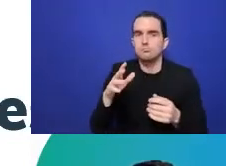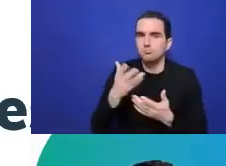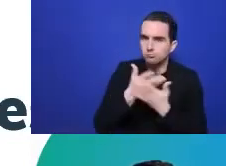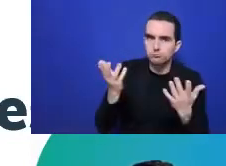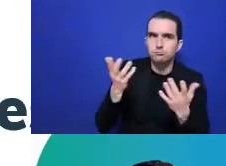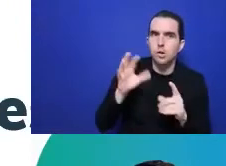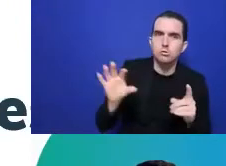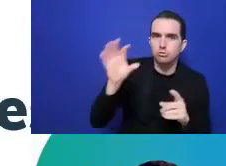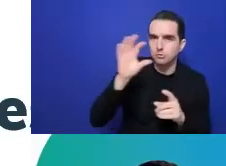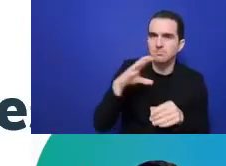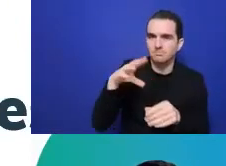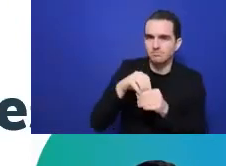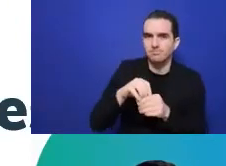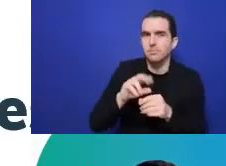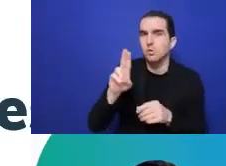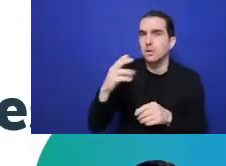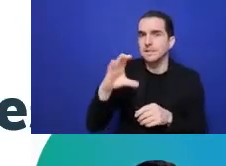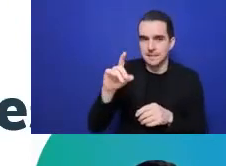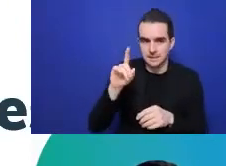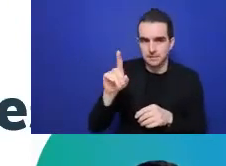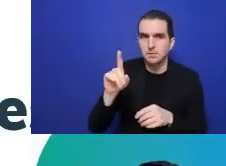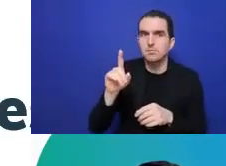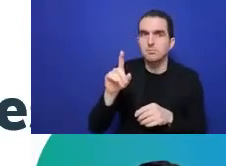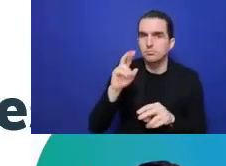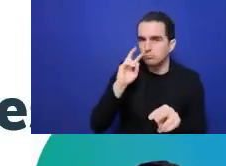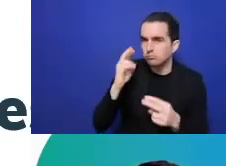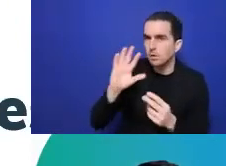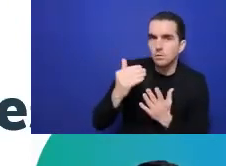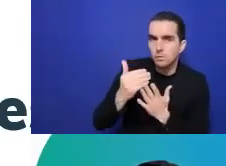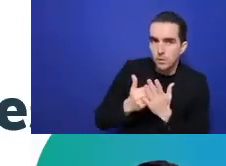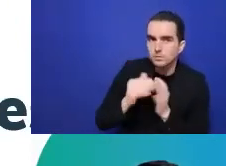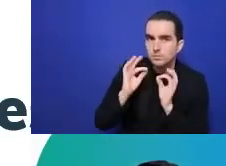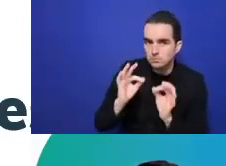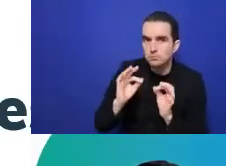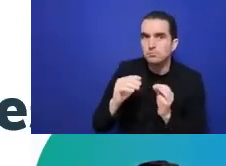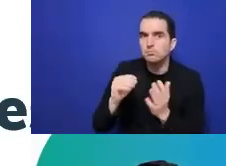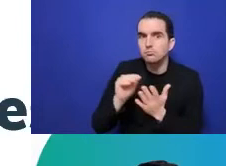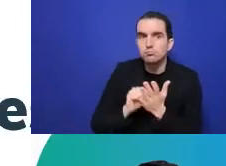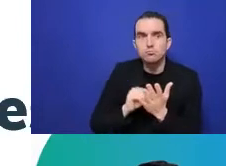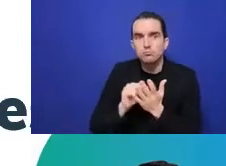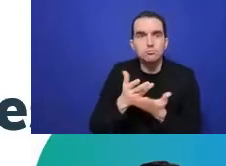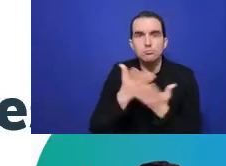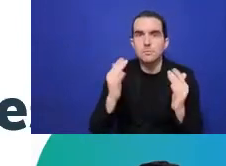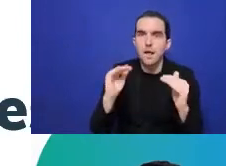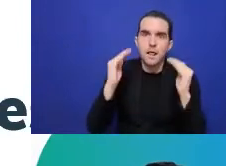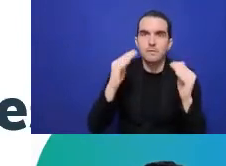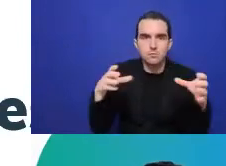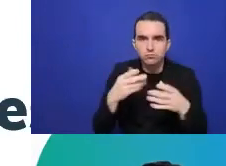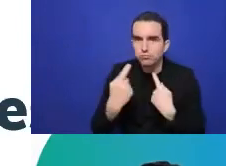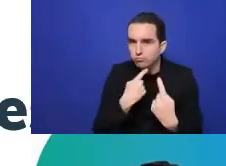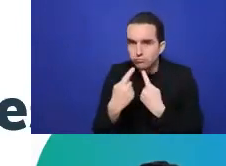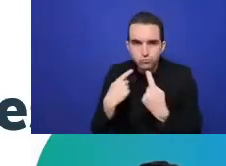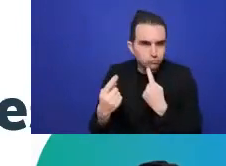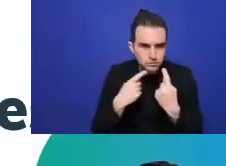forum. And regardless of the SDG indicator, many countries, half of